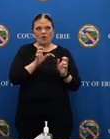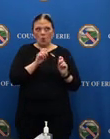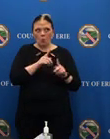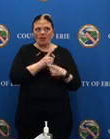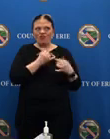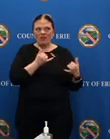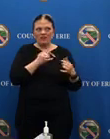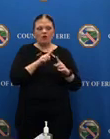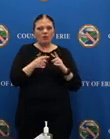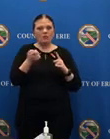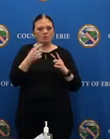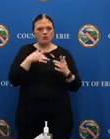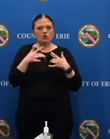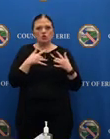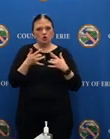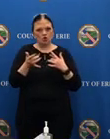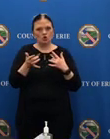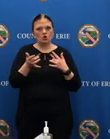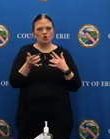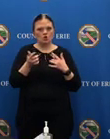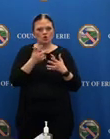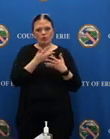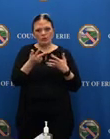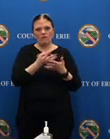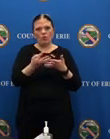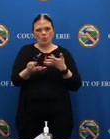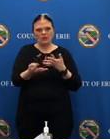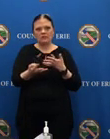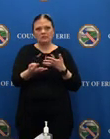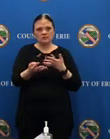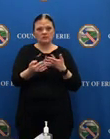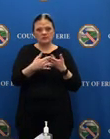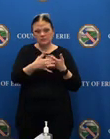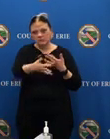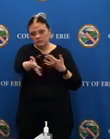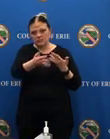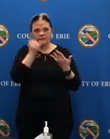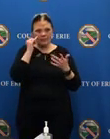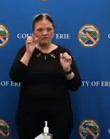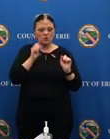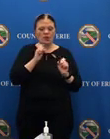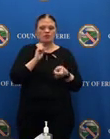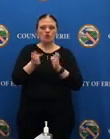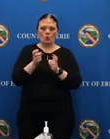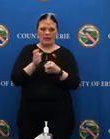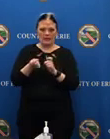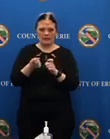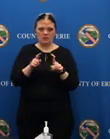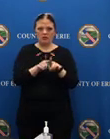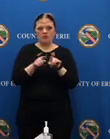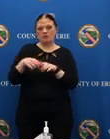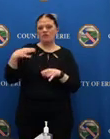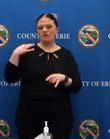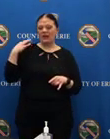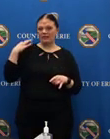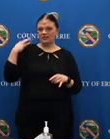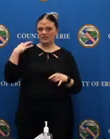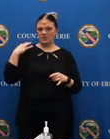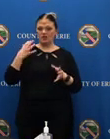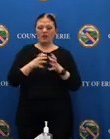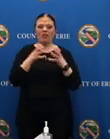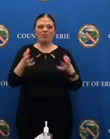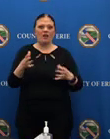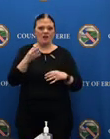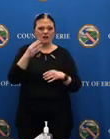but I'm a little concerned of where we'll be 3-4 weeks from now. So if you can make donations. Also volunteering. A lot of the volunteers